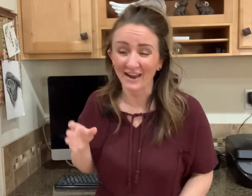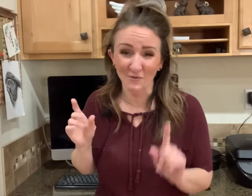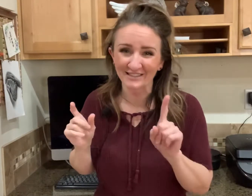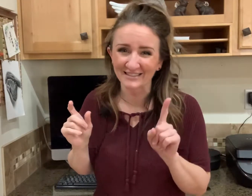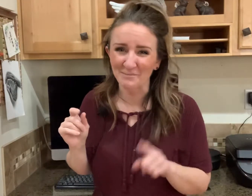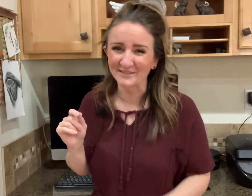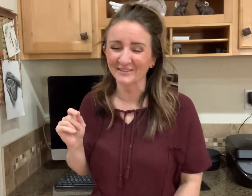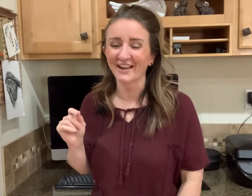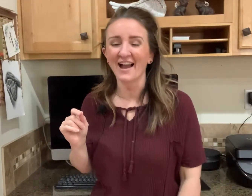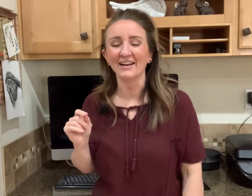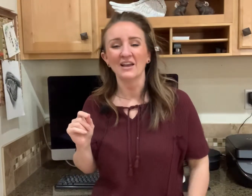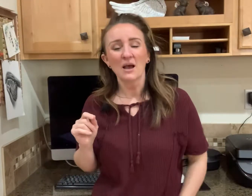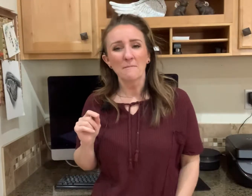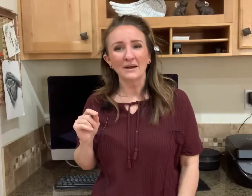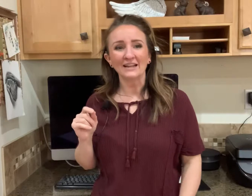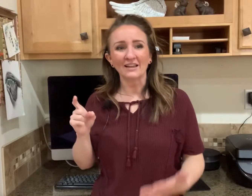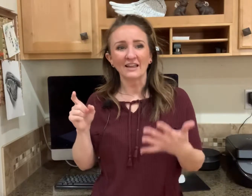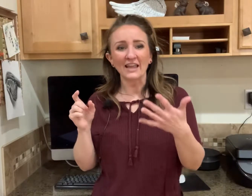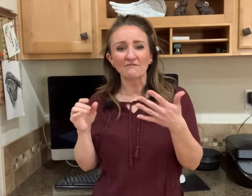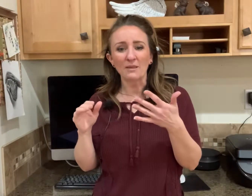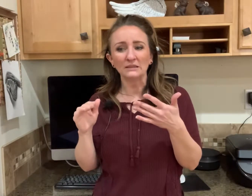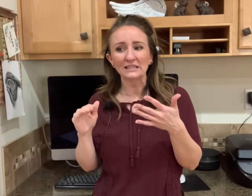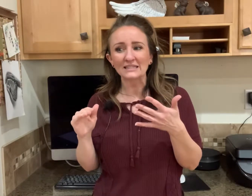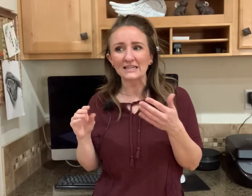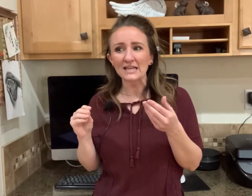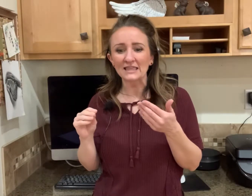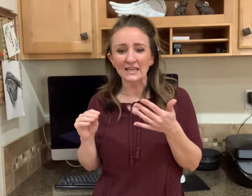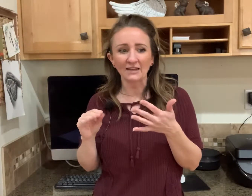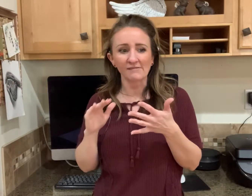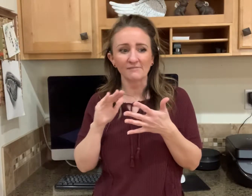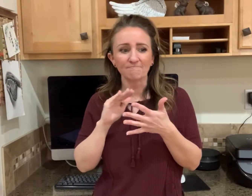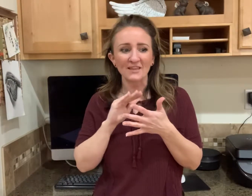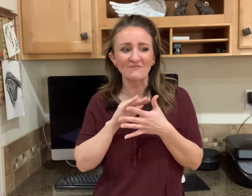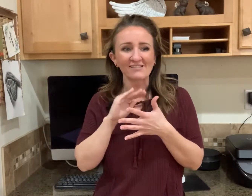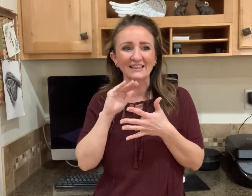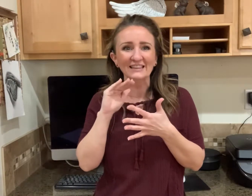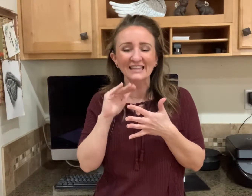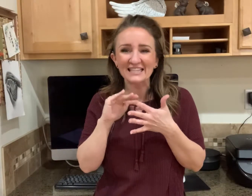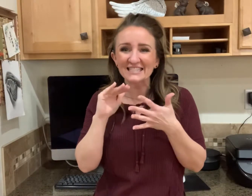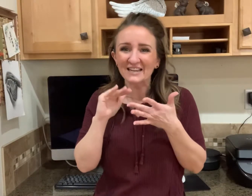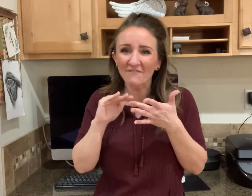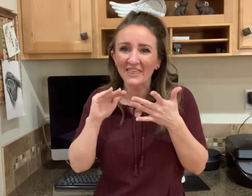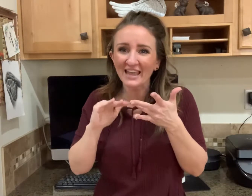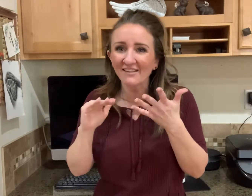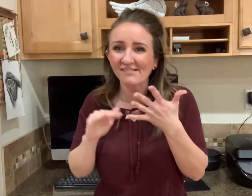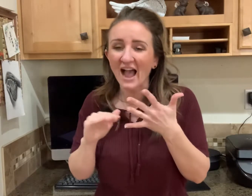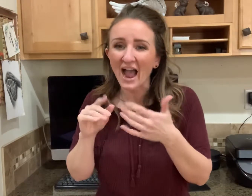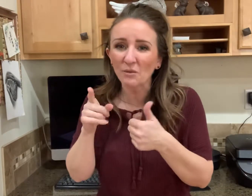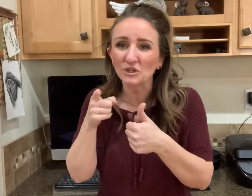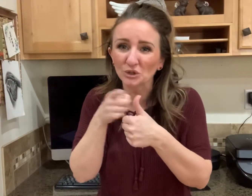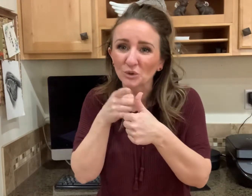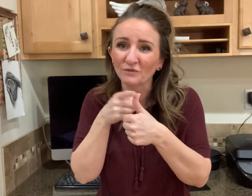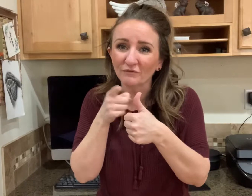works up until 9. But if I'm listing things, if it's a list of things, I would do